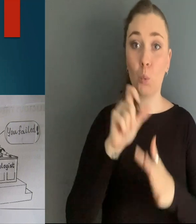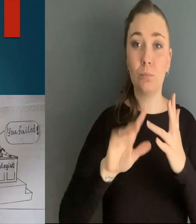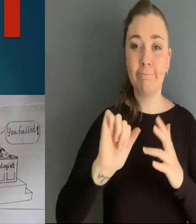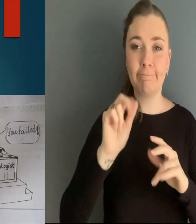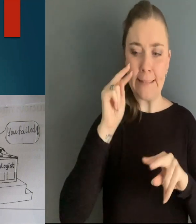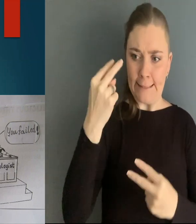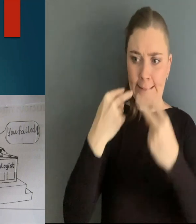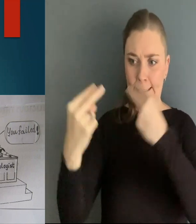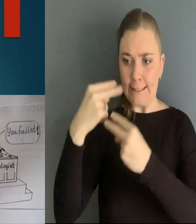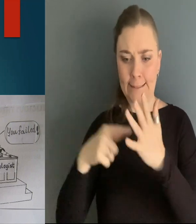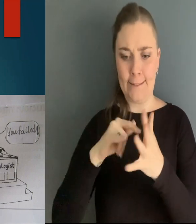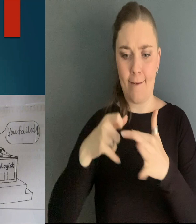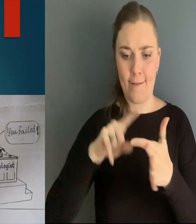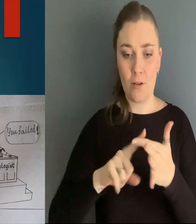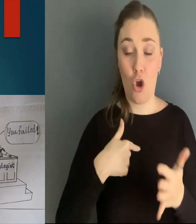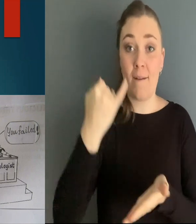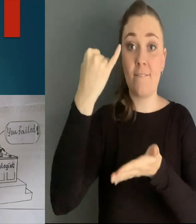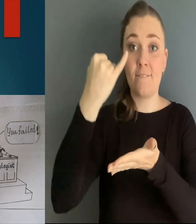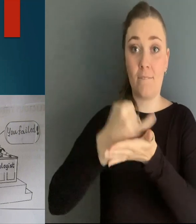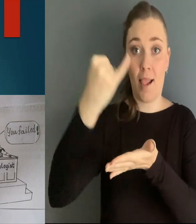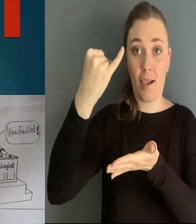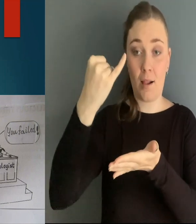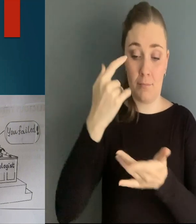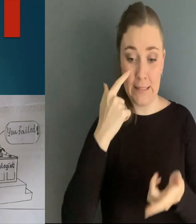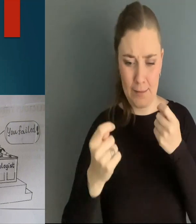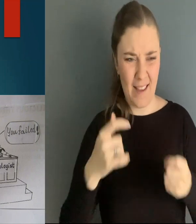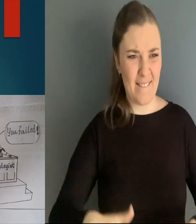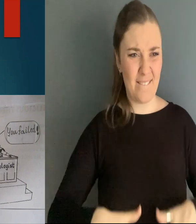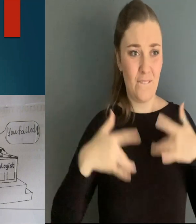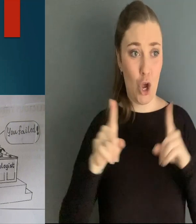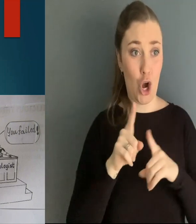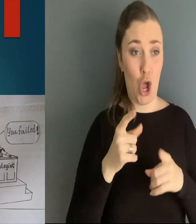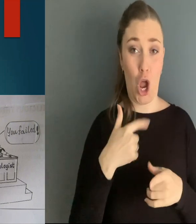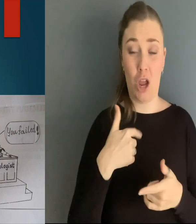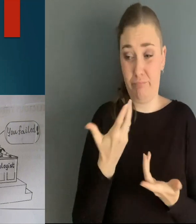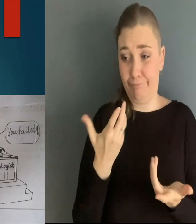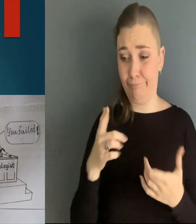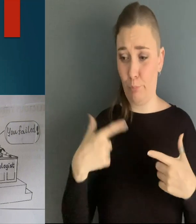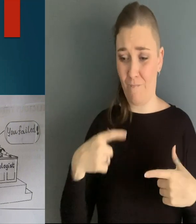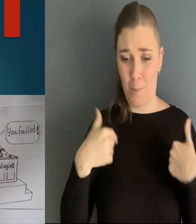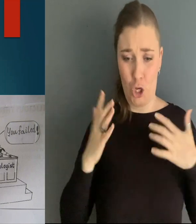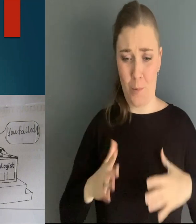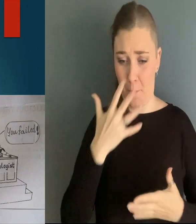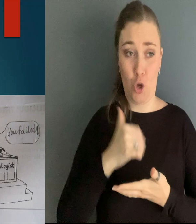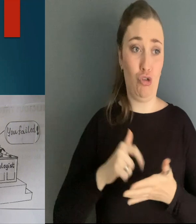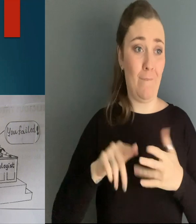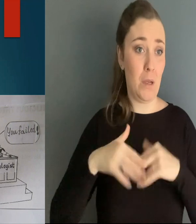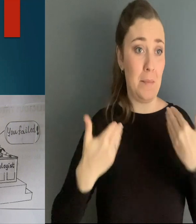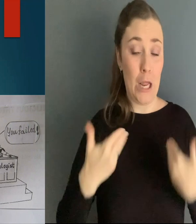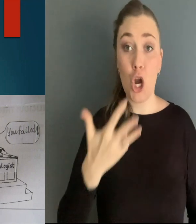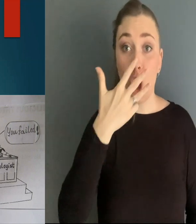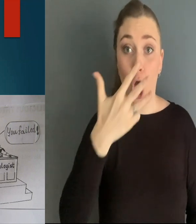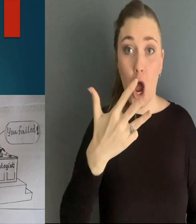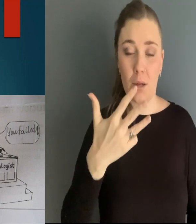of the assessment tasks i failed the test and felt like an apology of a human being and at nine years old